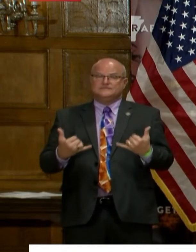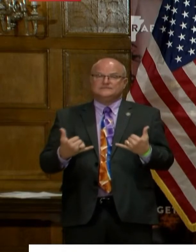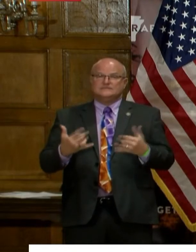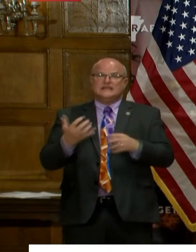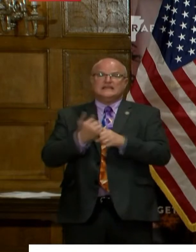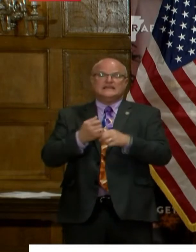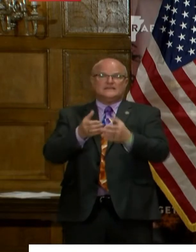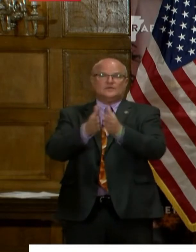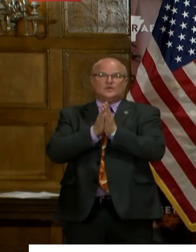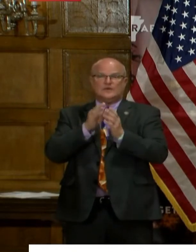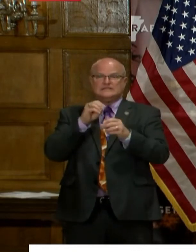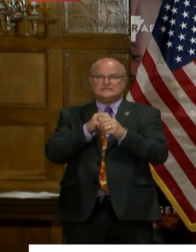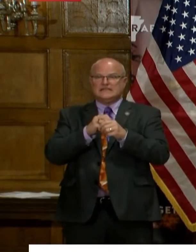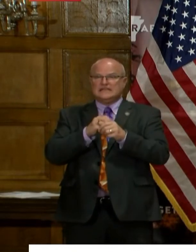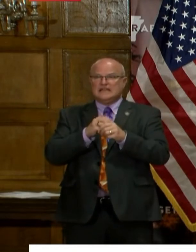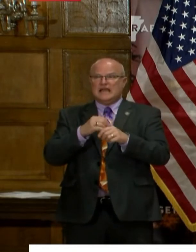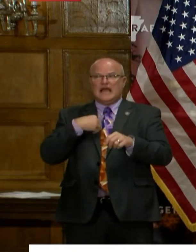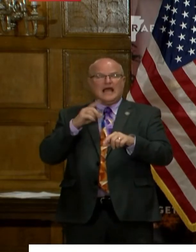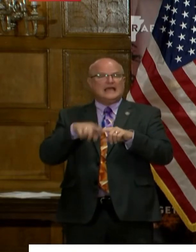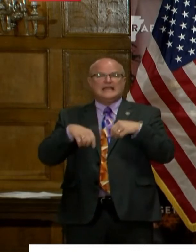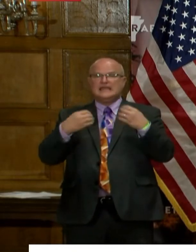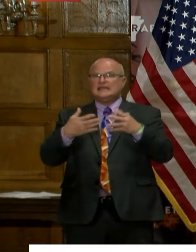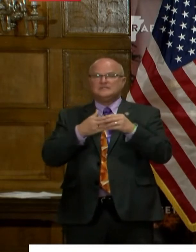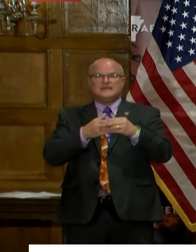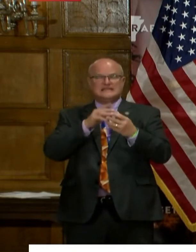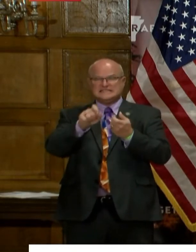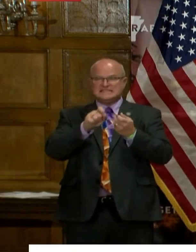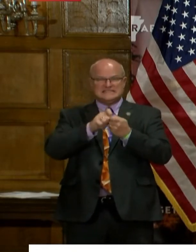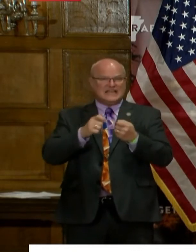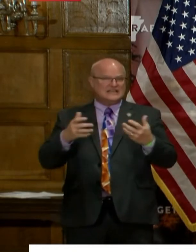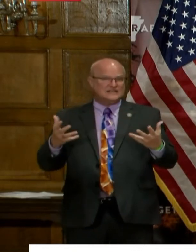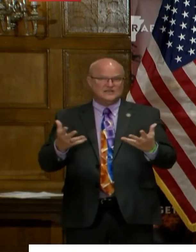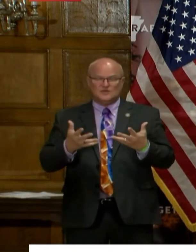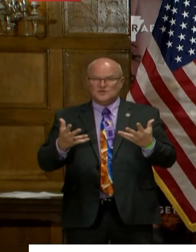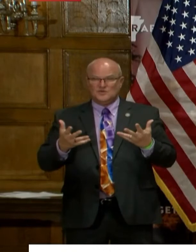get their request in. And I couldn't give them guidance as to exactly what,